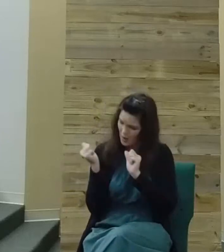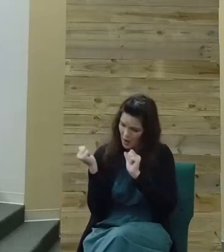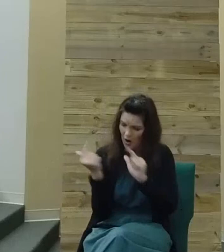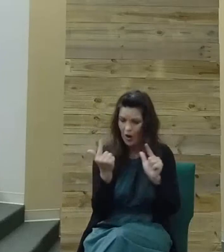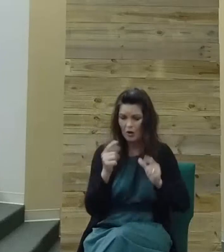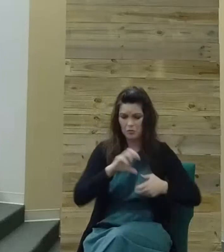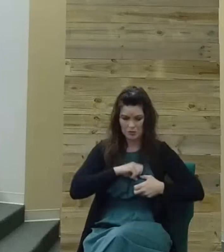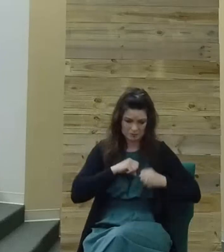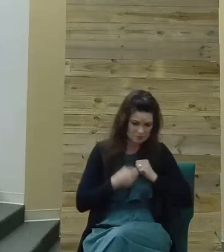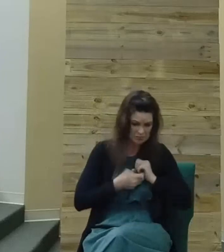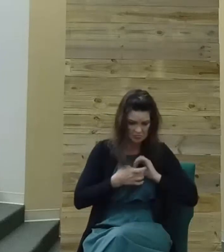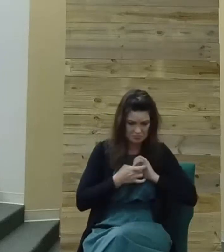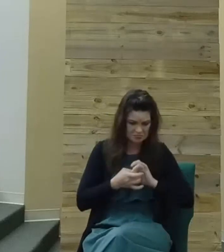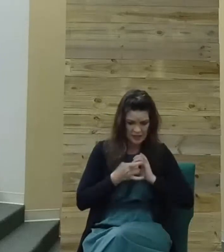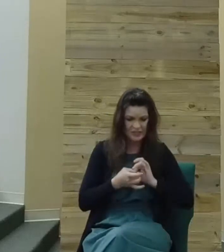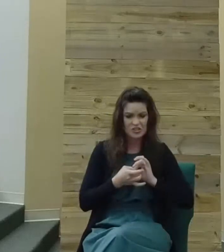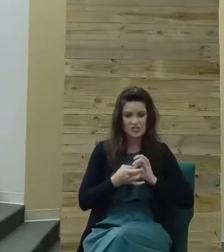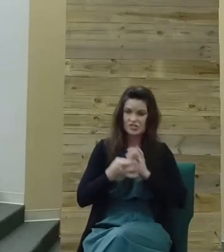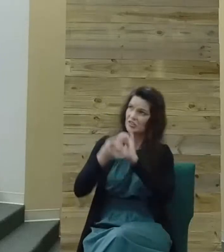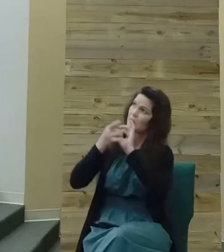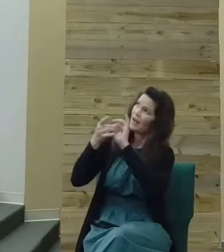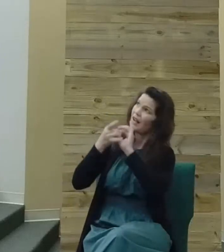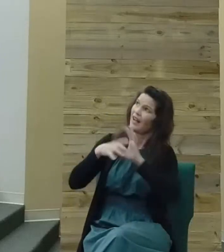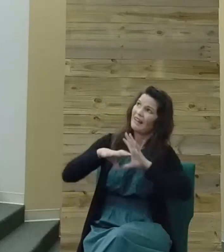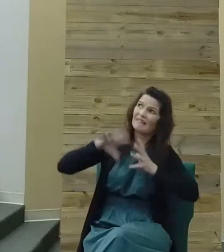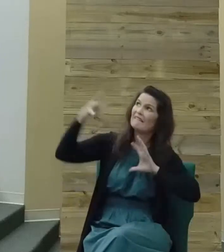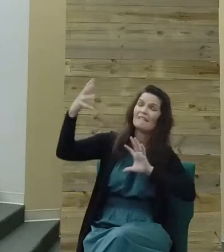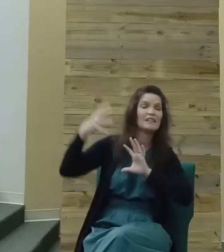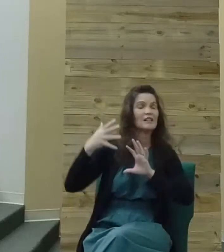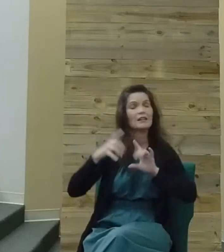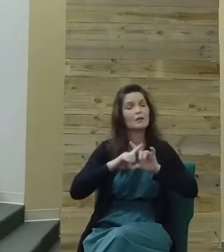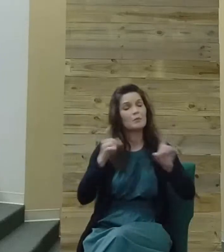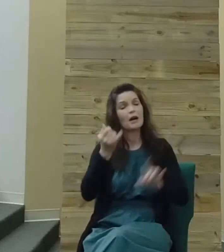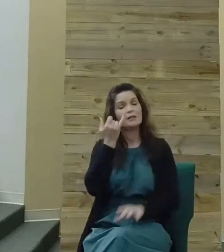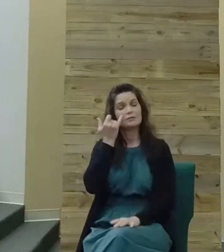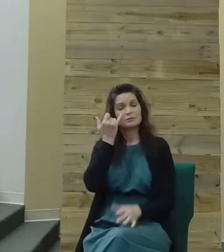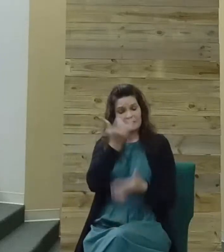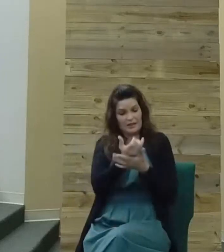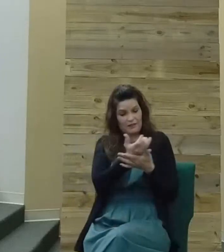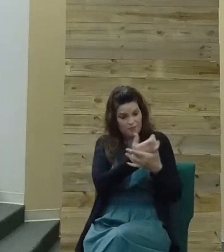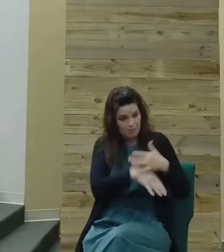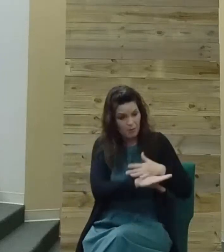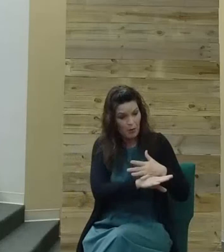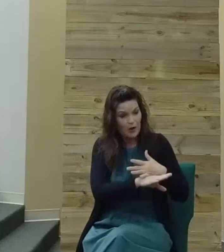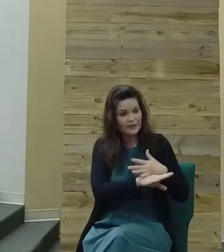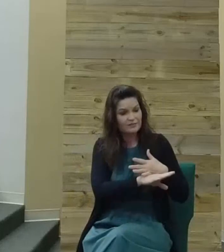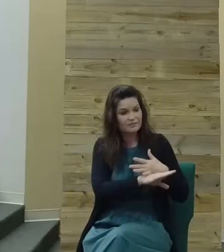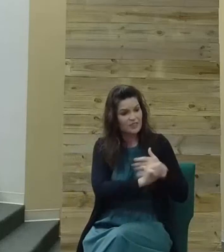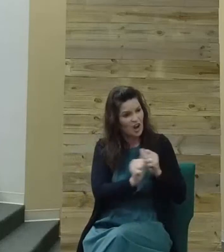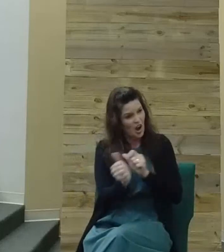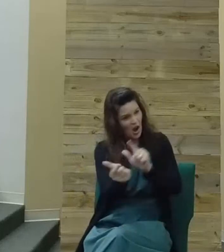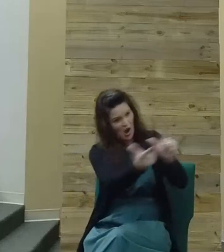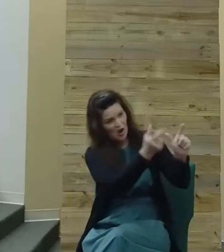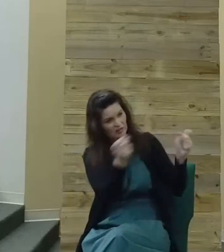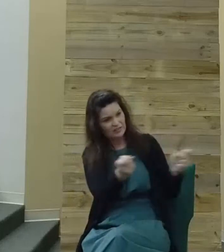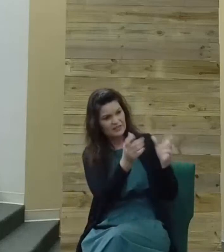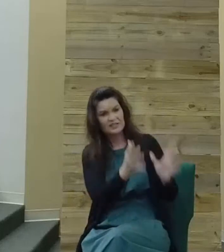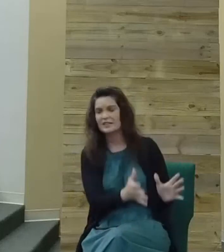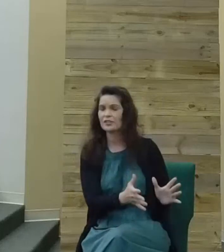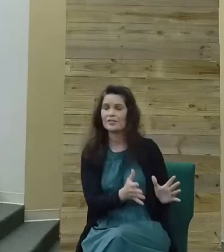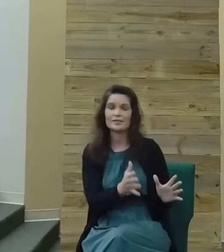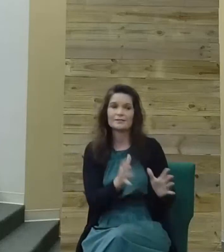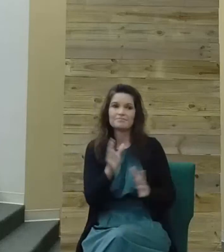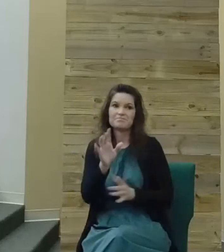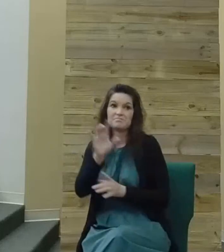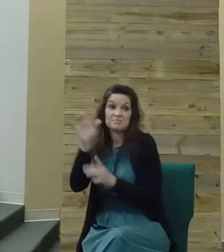are all in a broken relationship with God, that everyone who has ever been born, except for Jesus, everyone who has ever been born